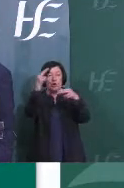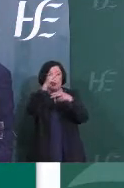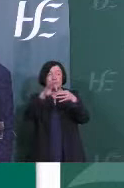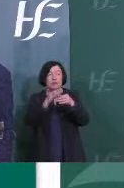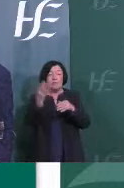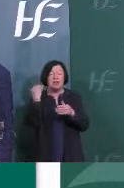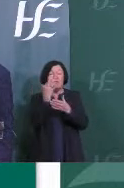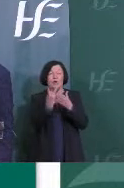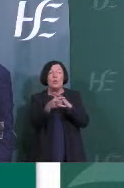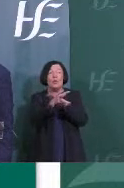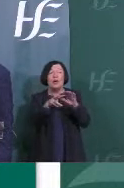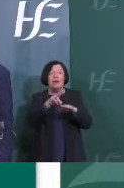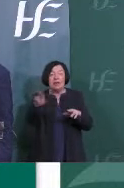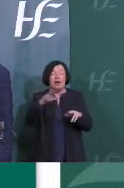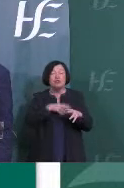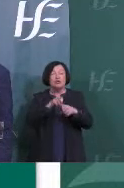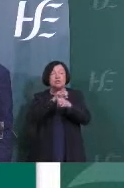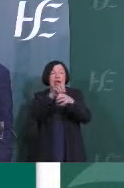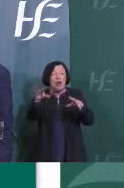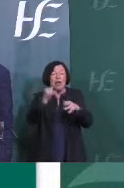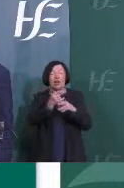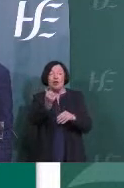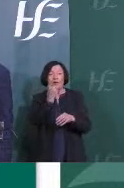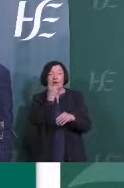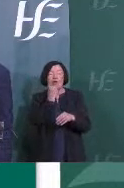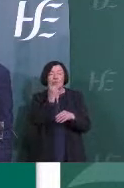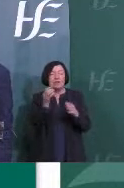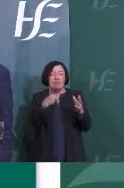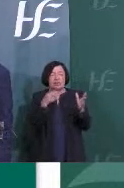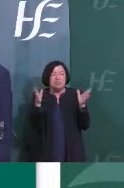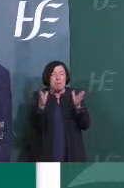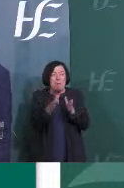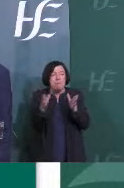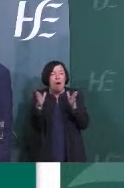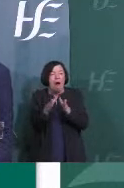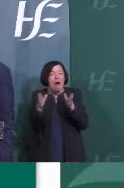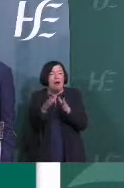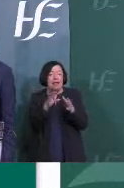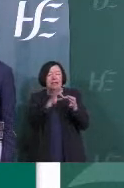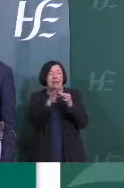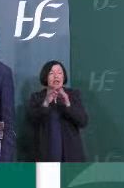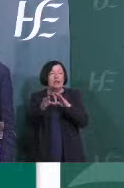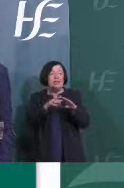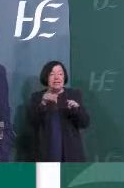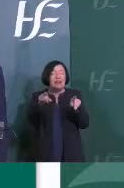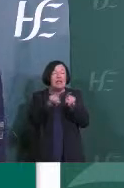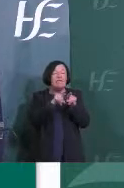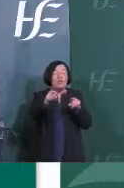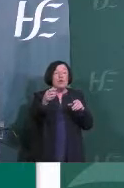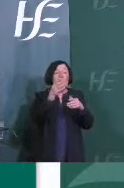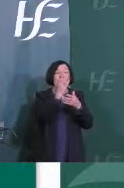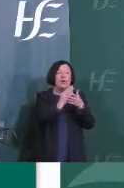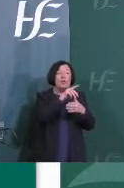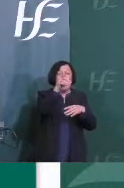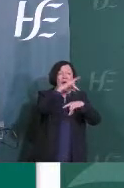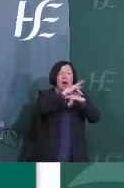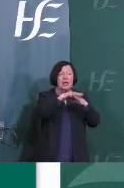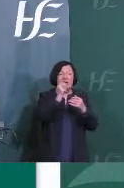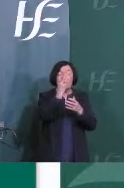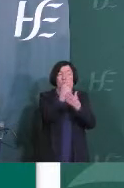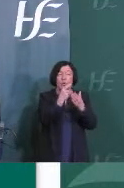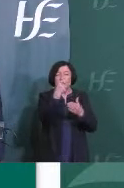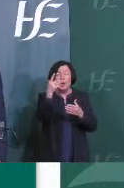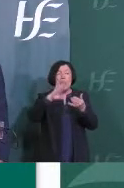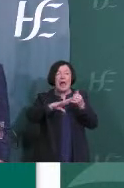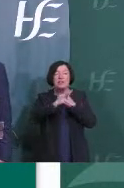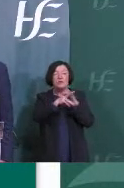homes the past few weeks, but it's not just the outbreaks, the numbers of cases, much smaller numbers of cases associated with them. Likewise, in acute hospitals, we reported a couple last